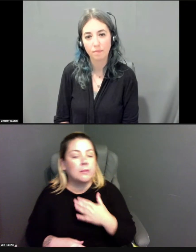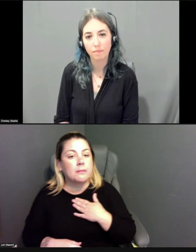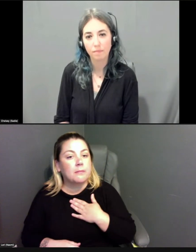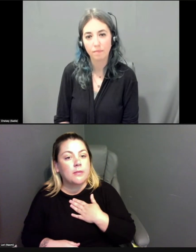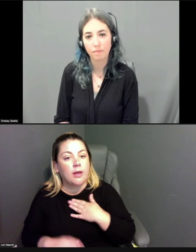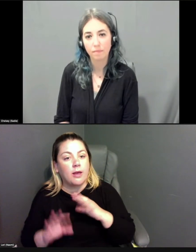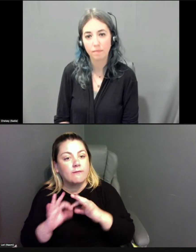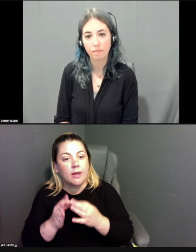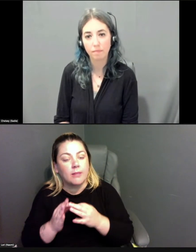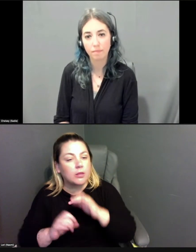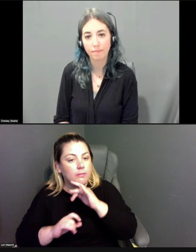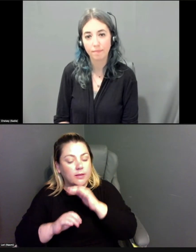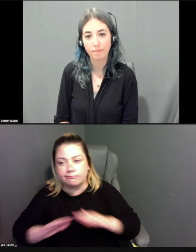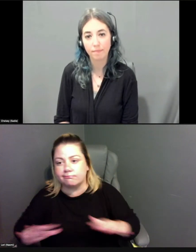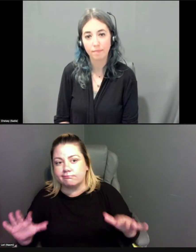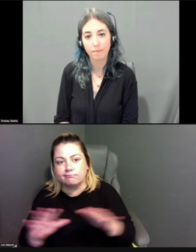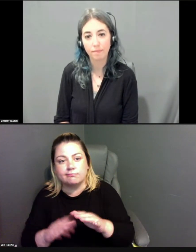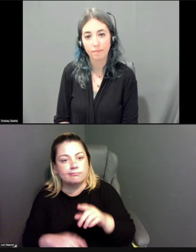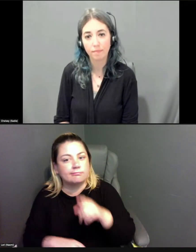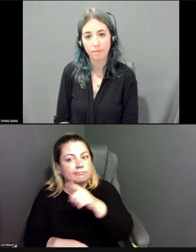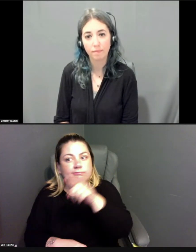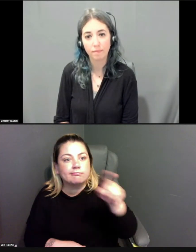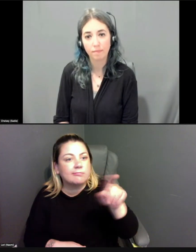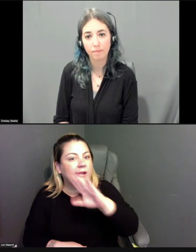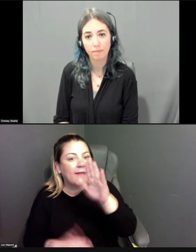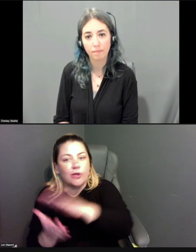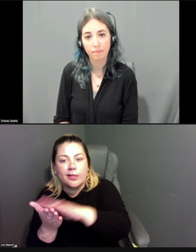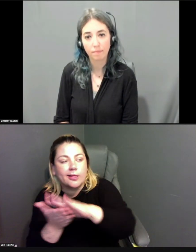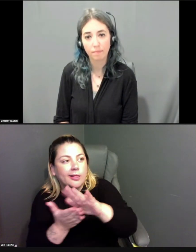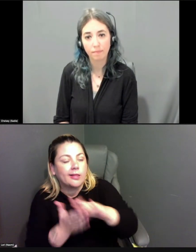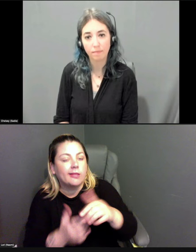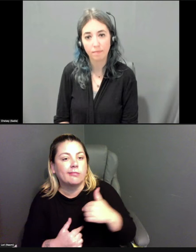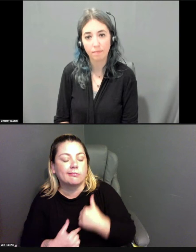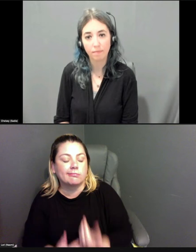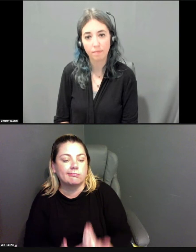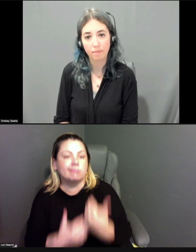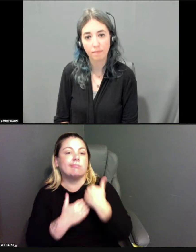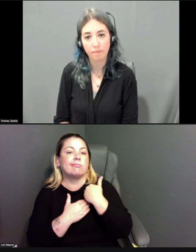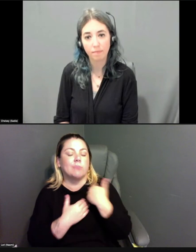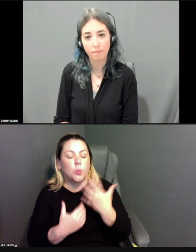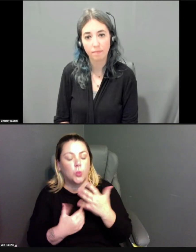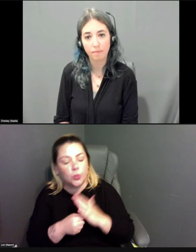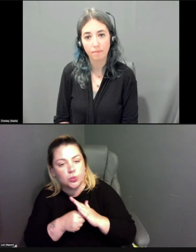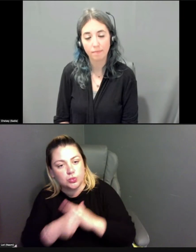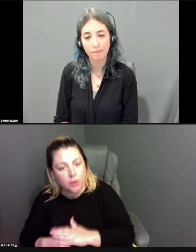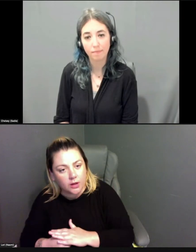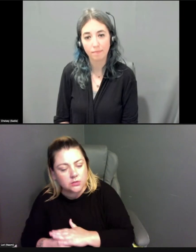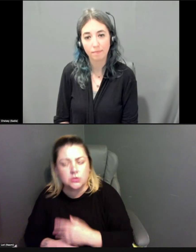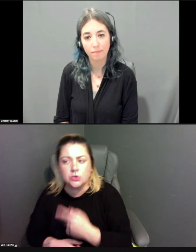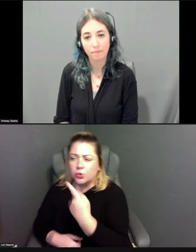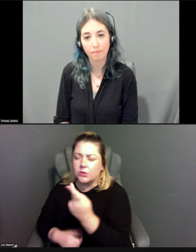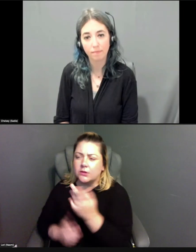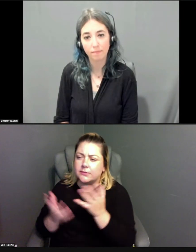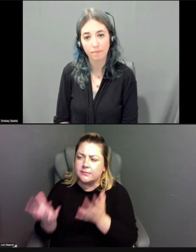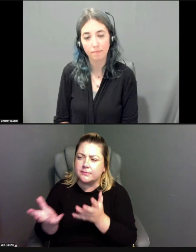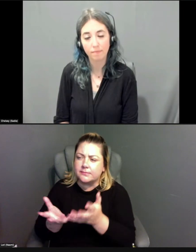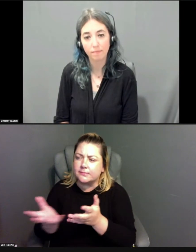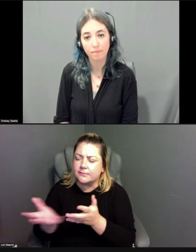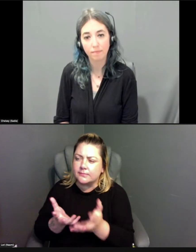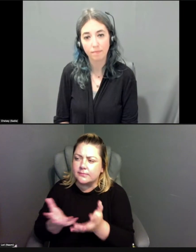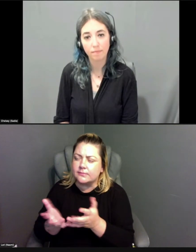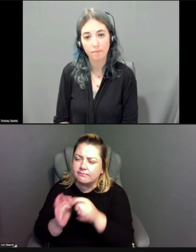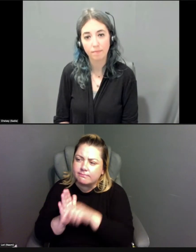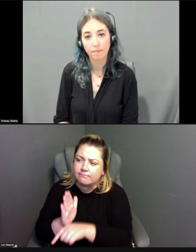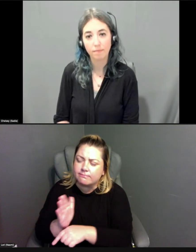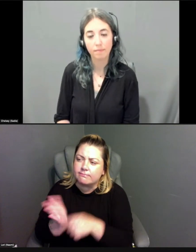themselves. And the more we talk about it, the more we realize that like the thing that's holding them back from